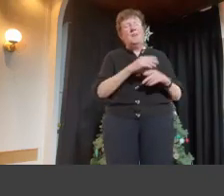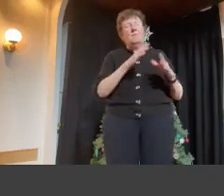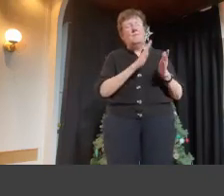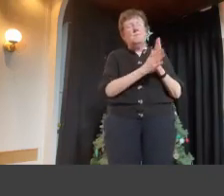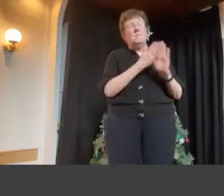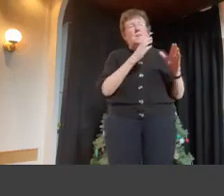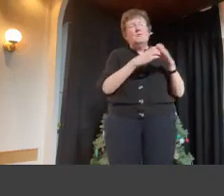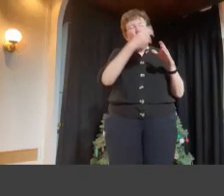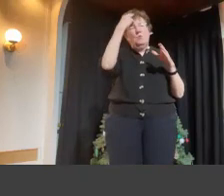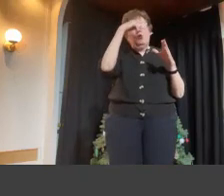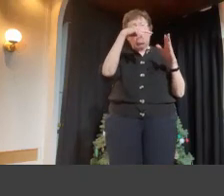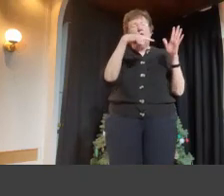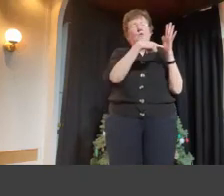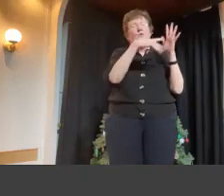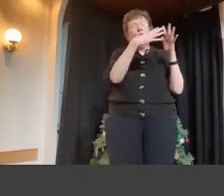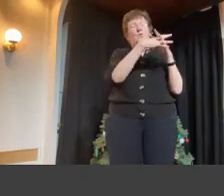playgroups.